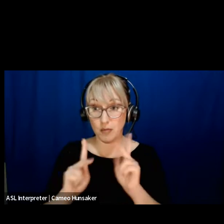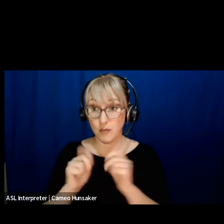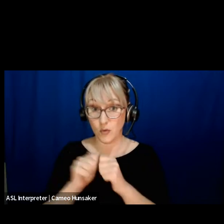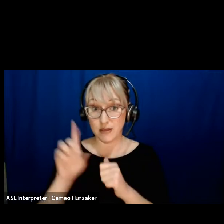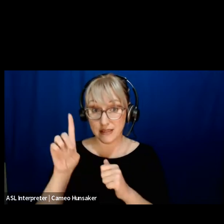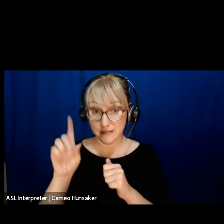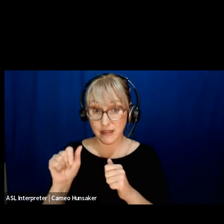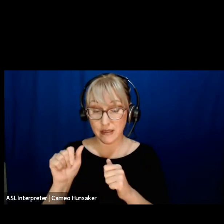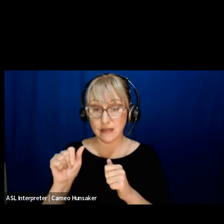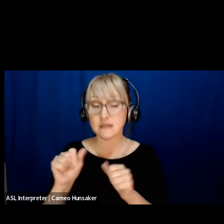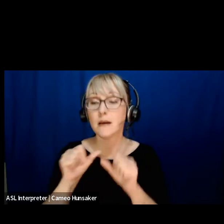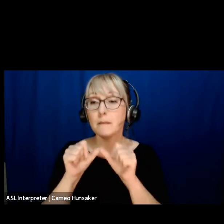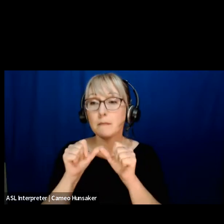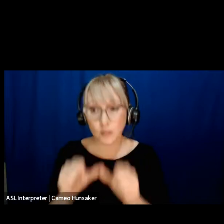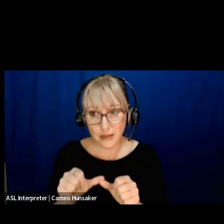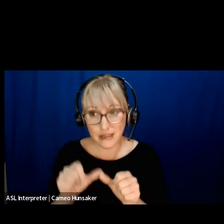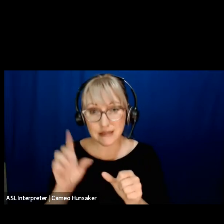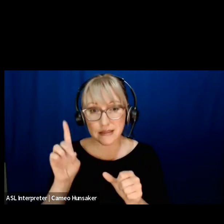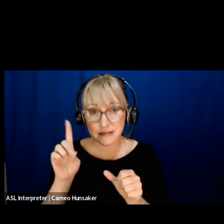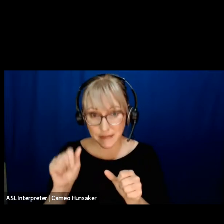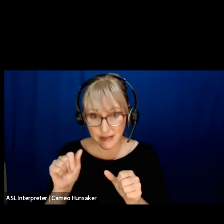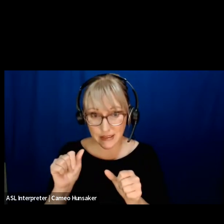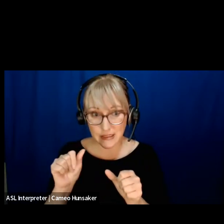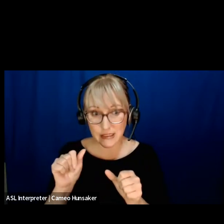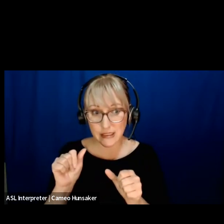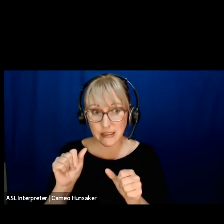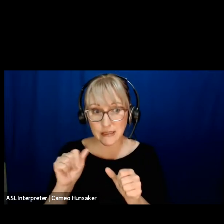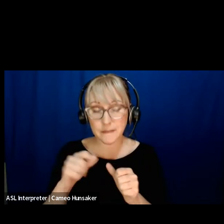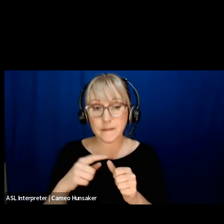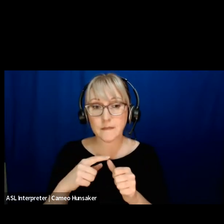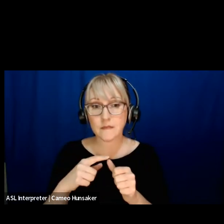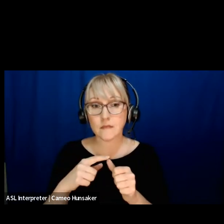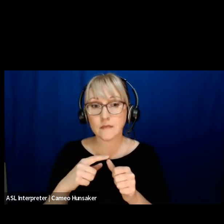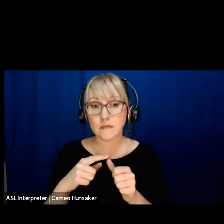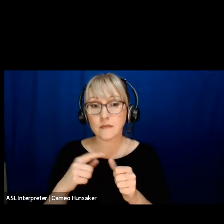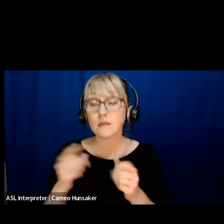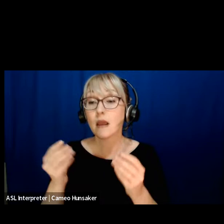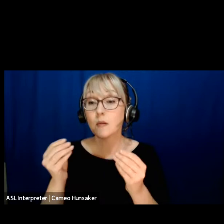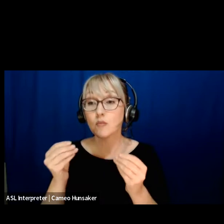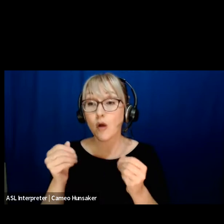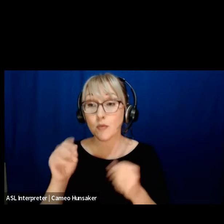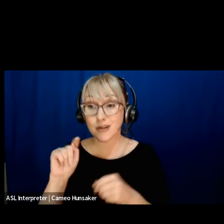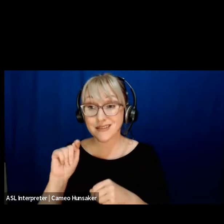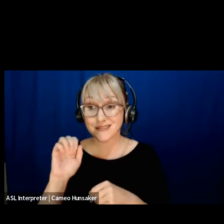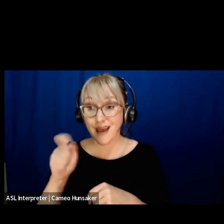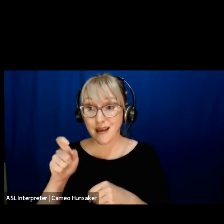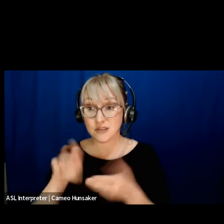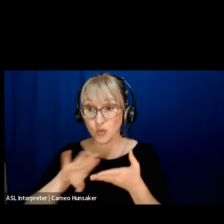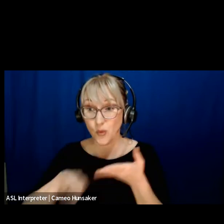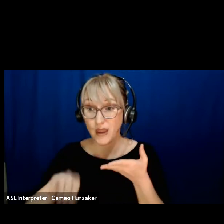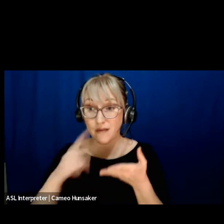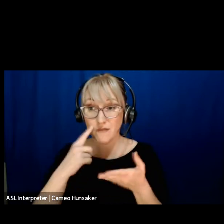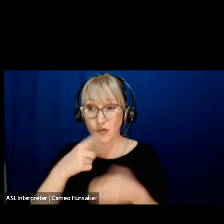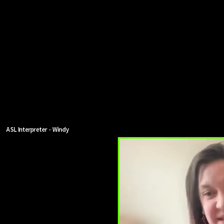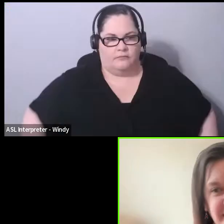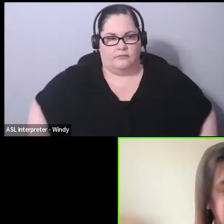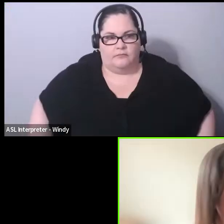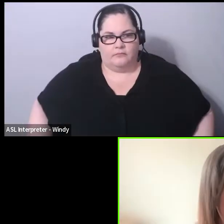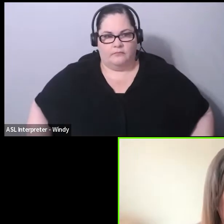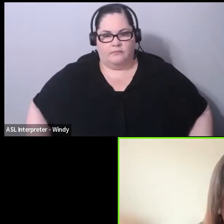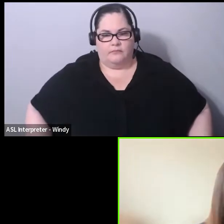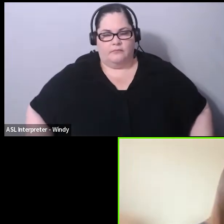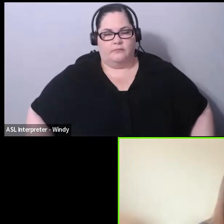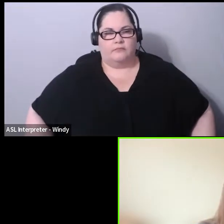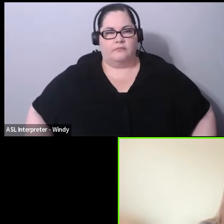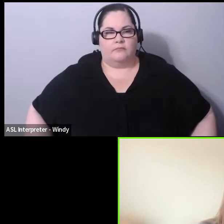permanent disability. And property tax would be waived, would be exempted.